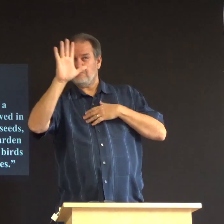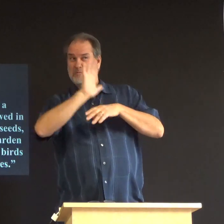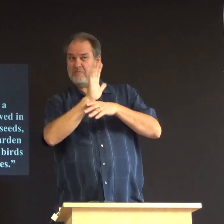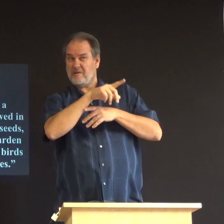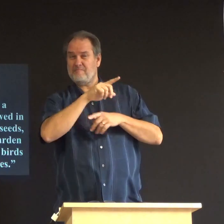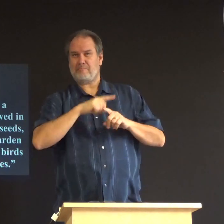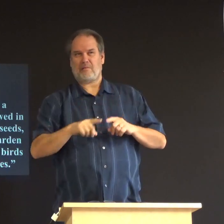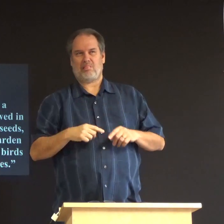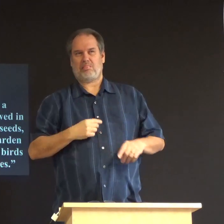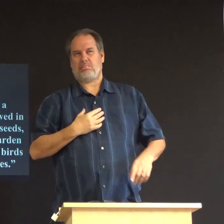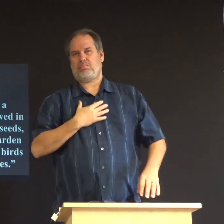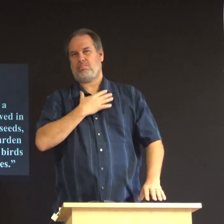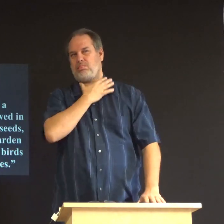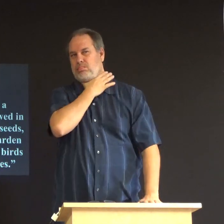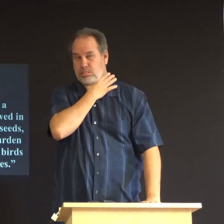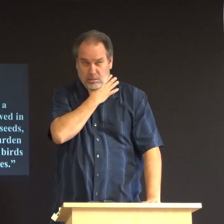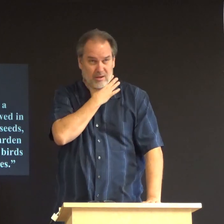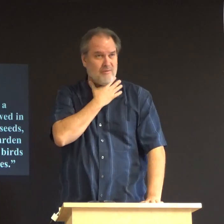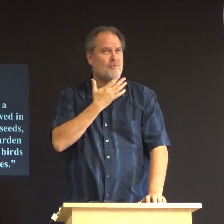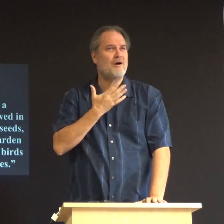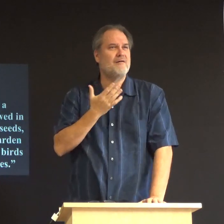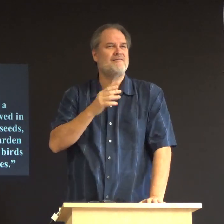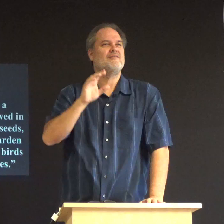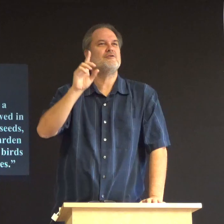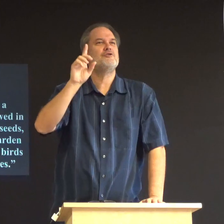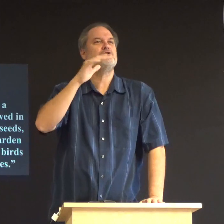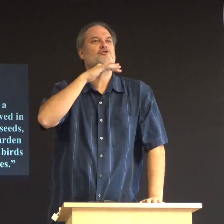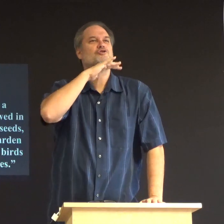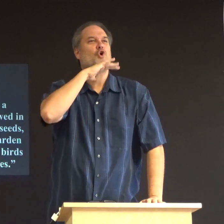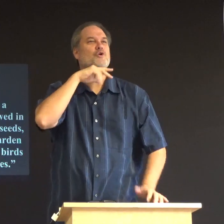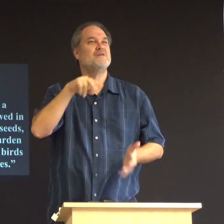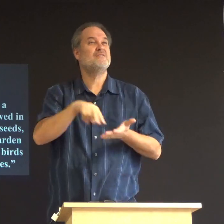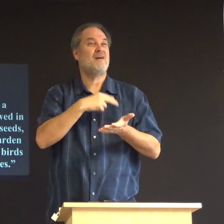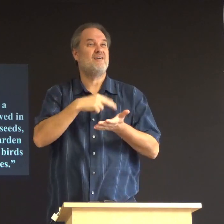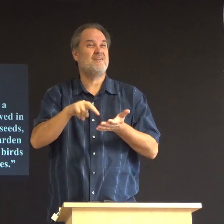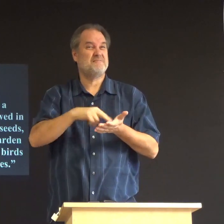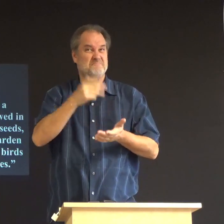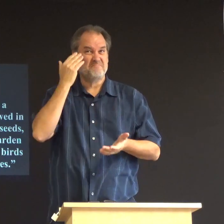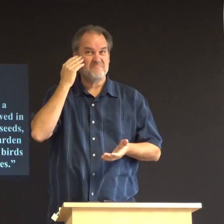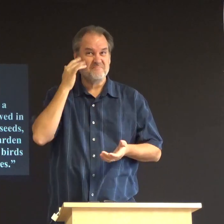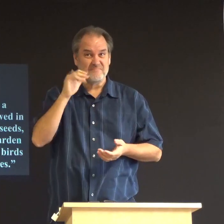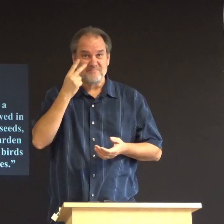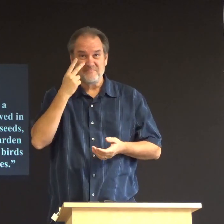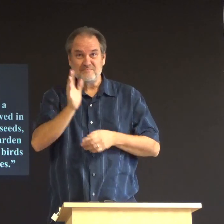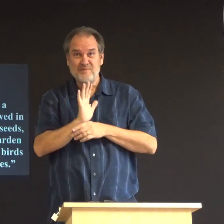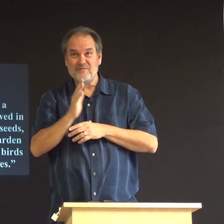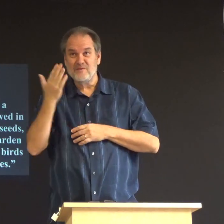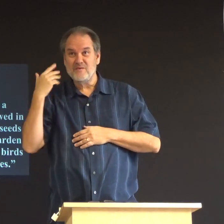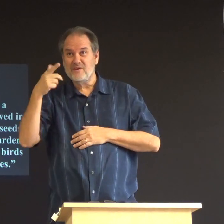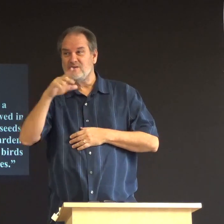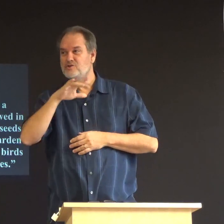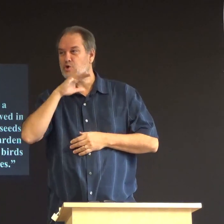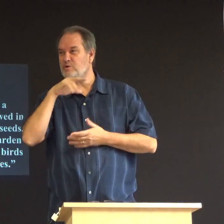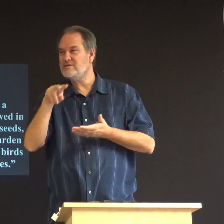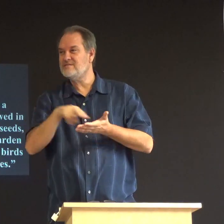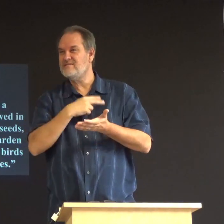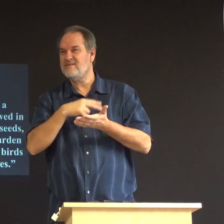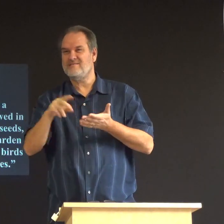watch kind of like evil movies or whatever, but now that I watch them, it just makes me sick. You know the movie Dirty